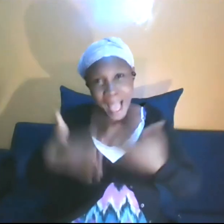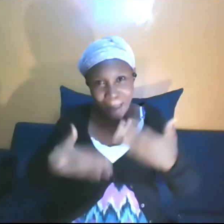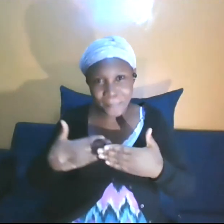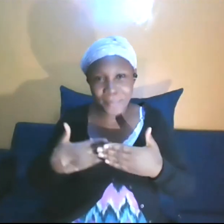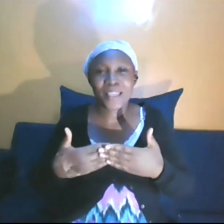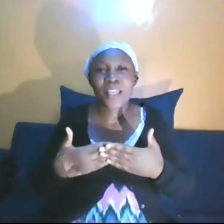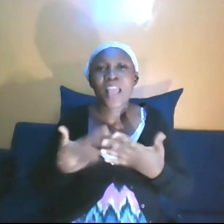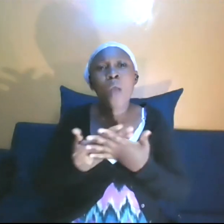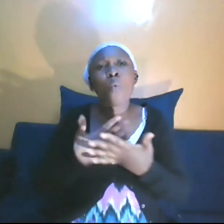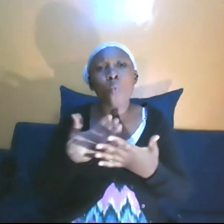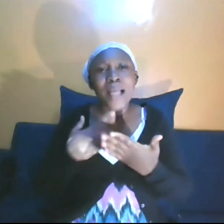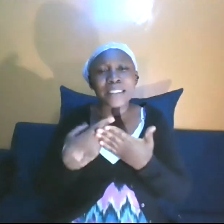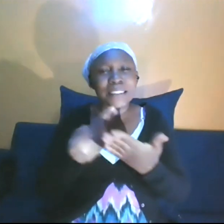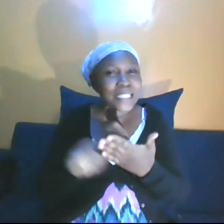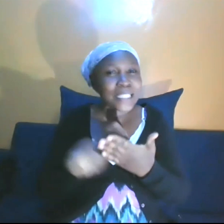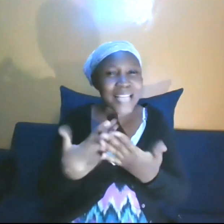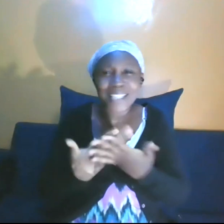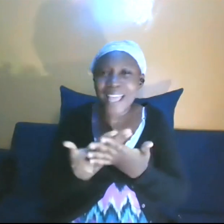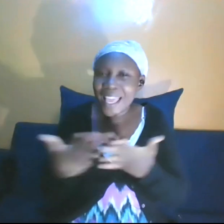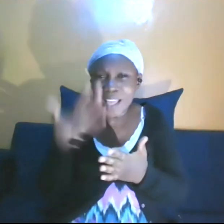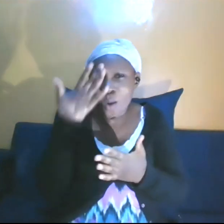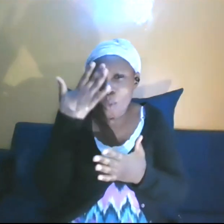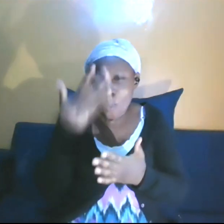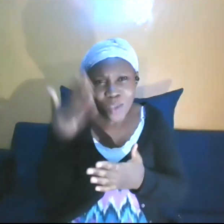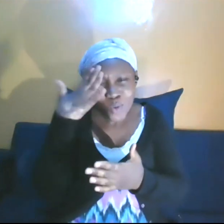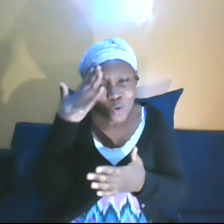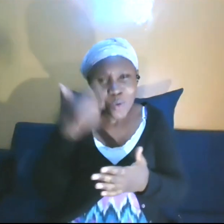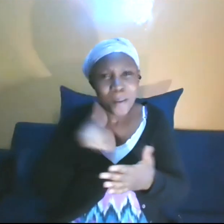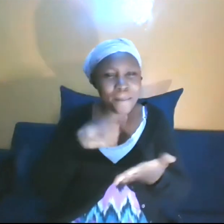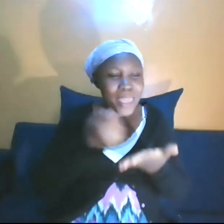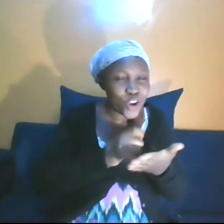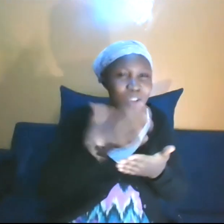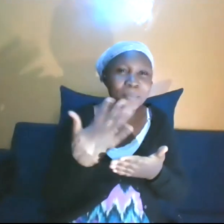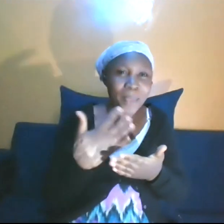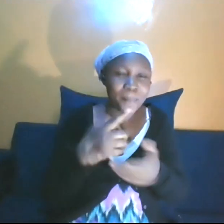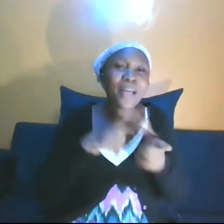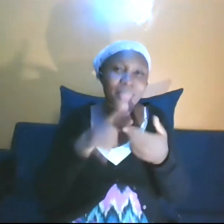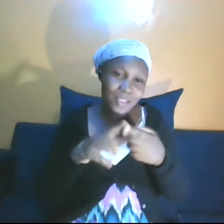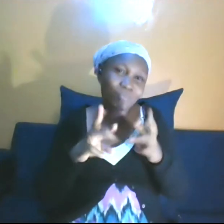anything else you want to know about why we might have done this paper or any other questions you might have.